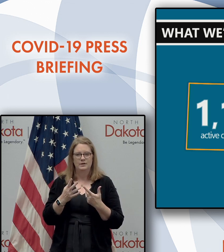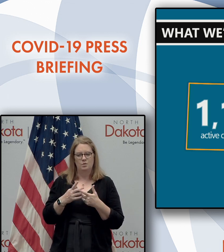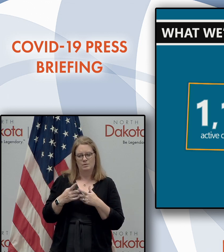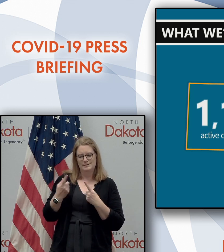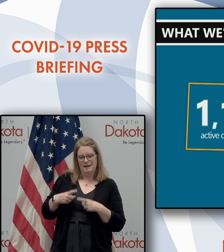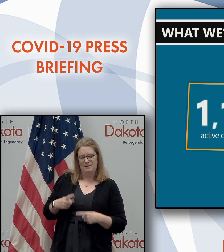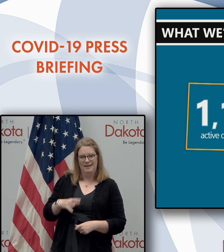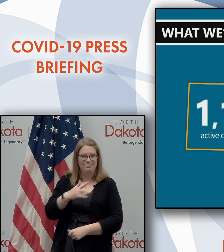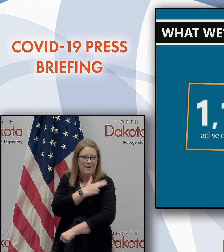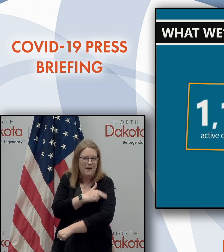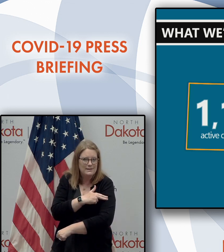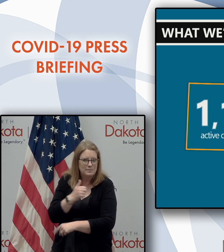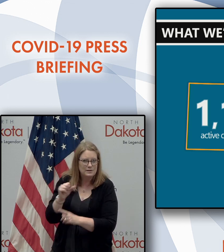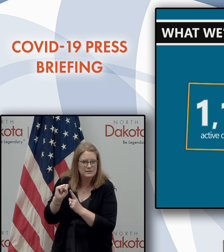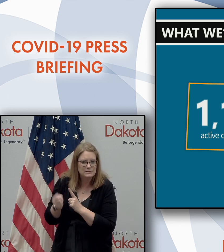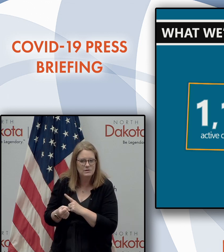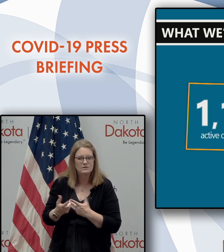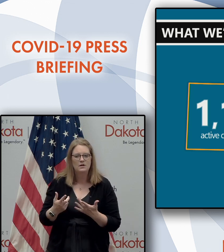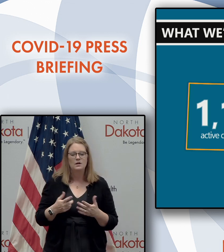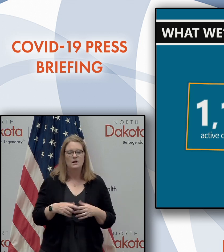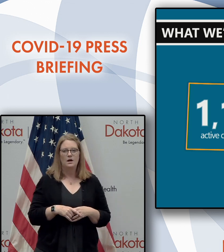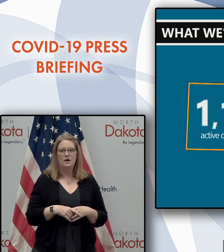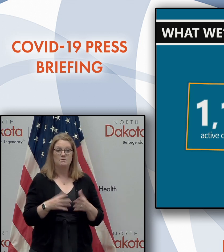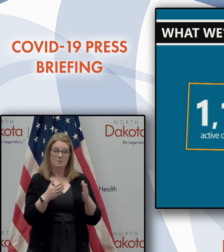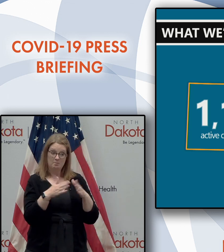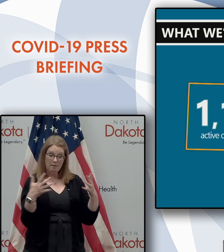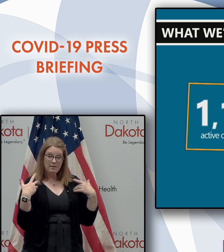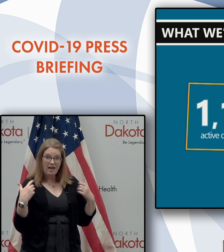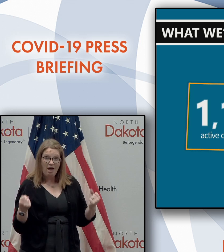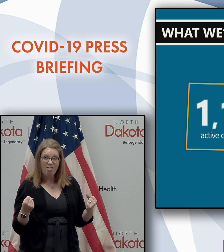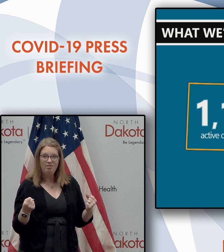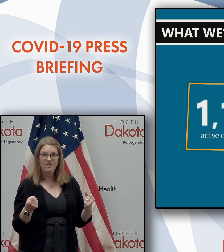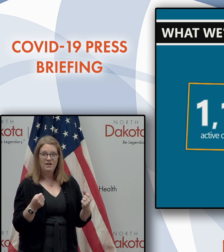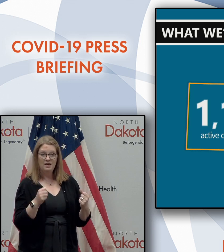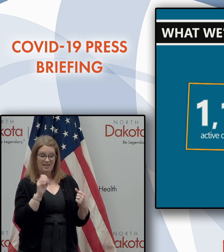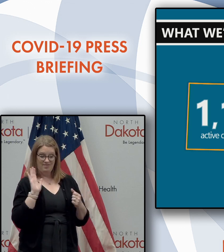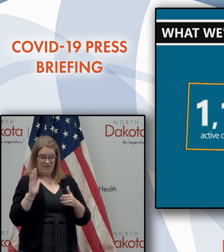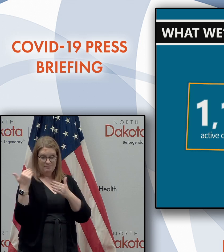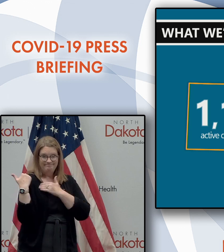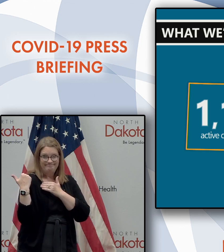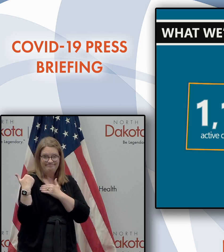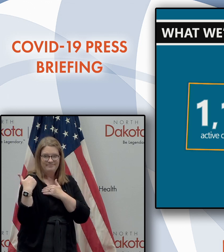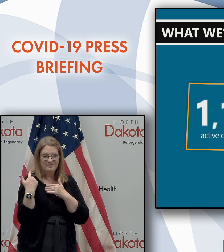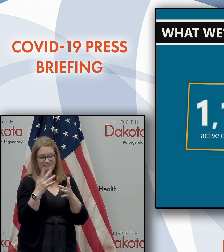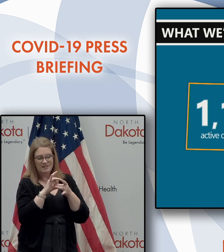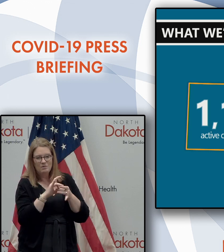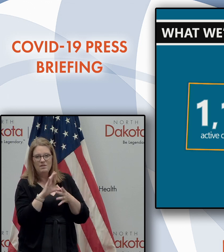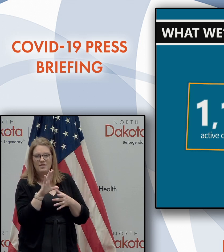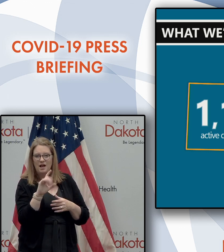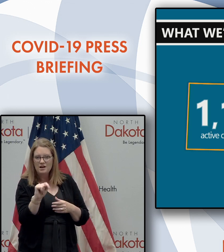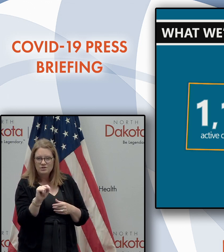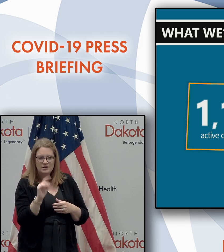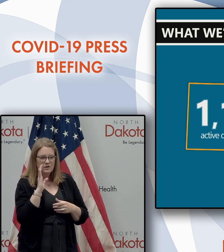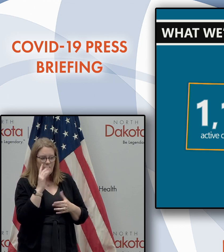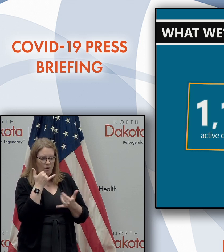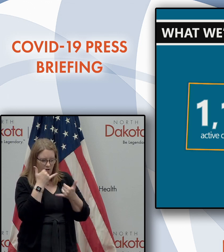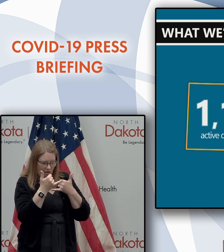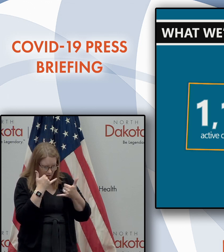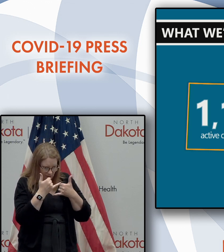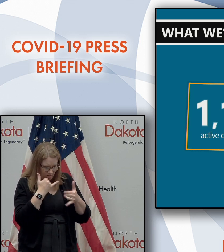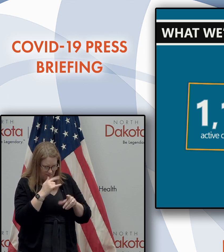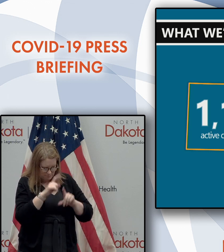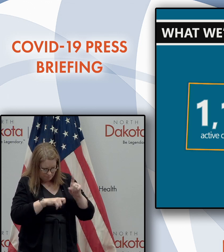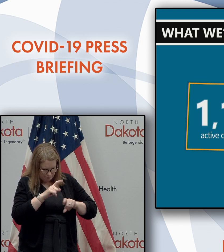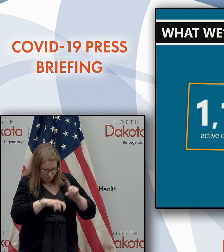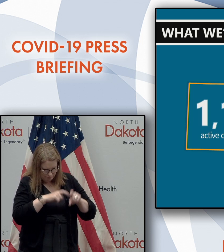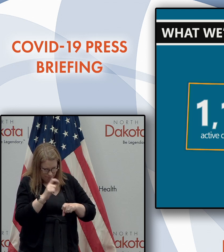how much work public health has to do in terms of contact tracing, because each active case on average may have come in contact